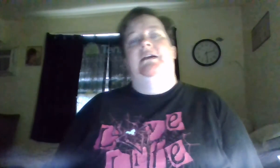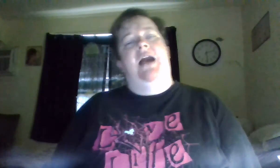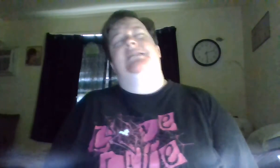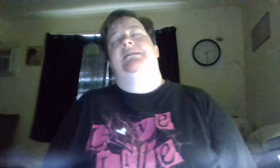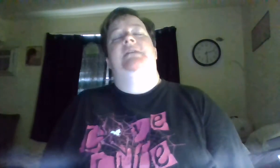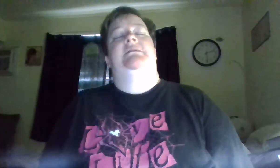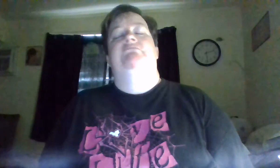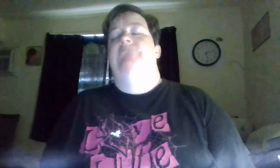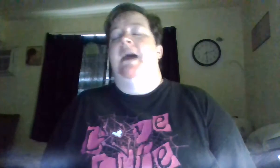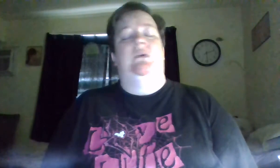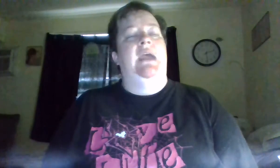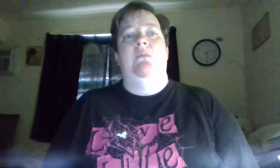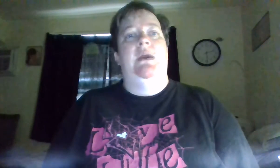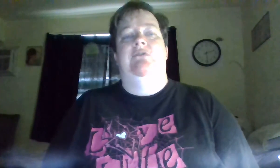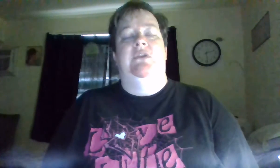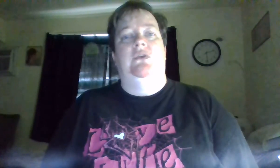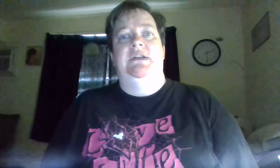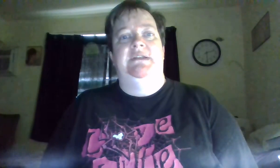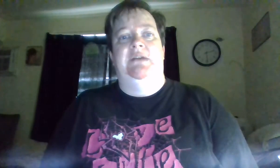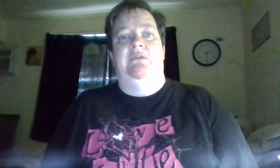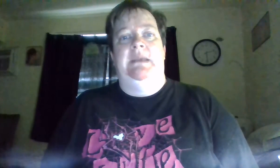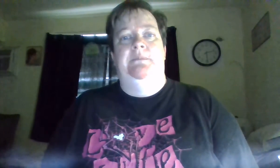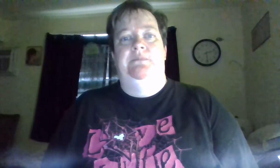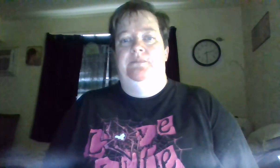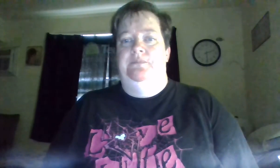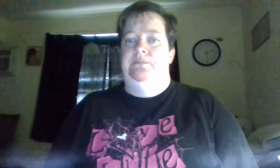guy says, "That's okay, I'm waiting for the Lord to deliver me."